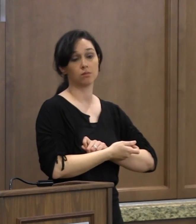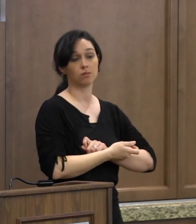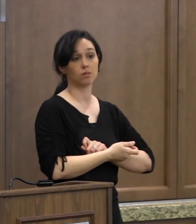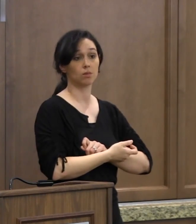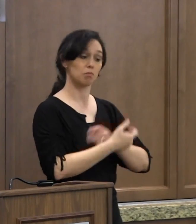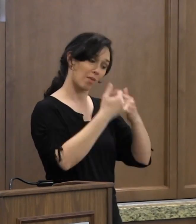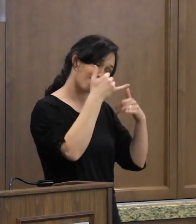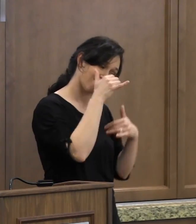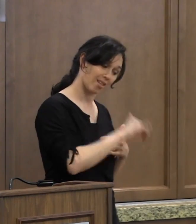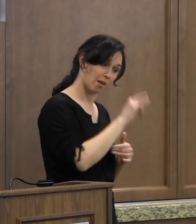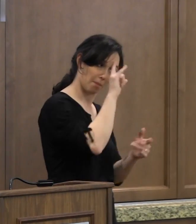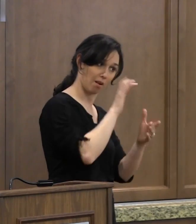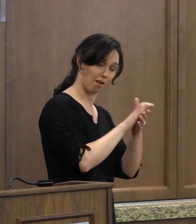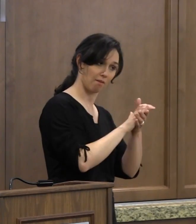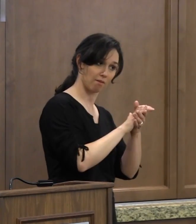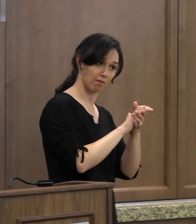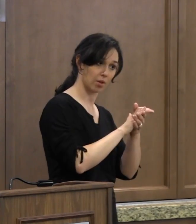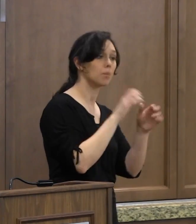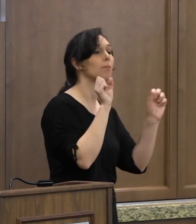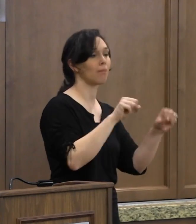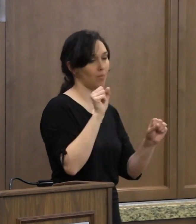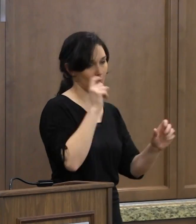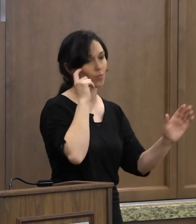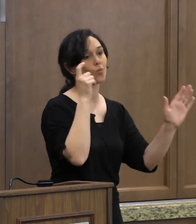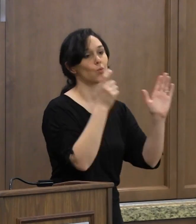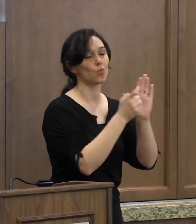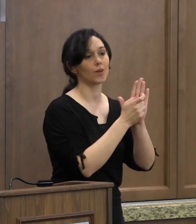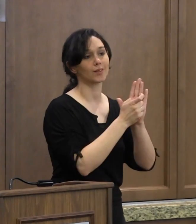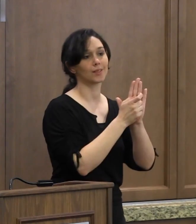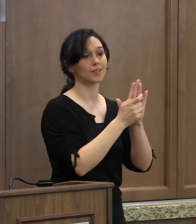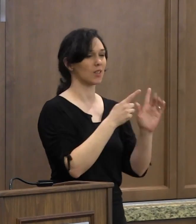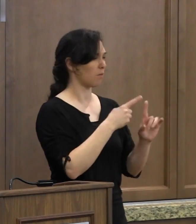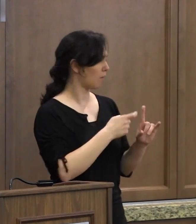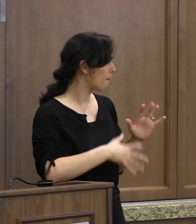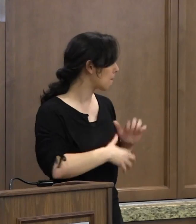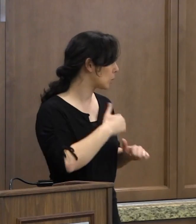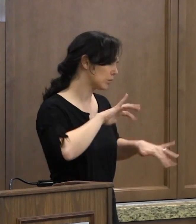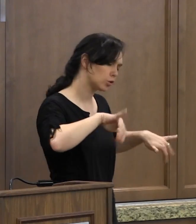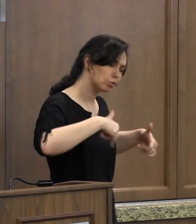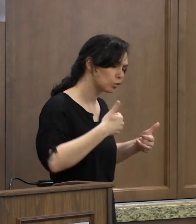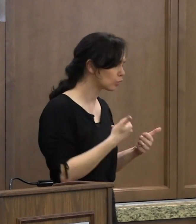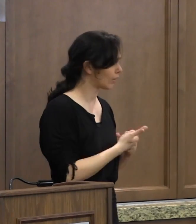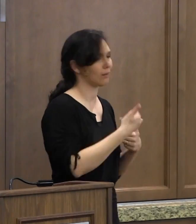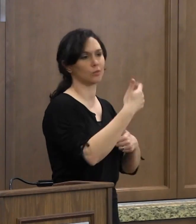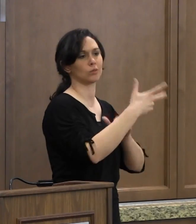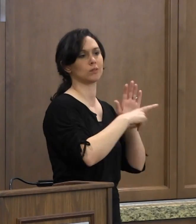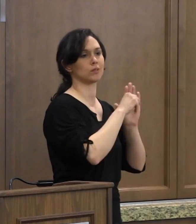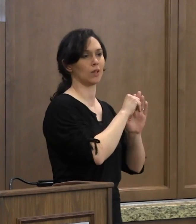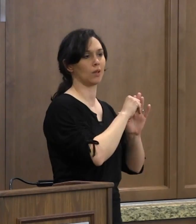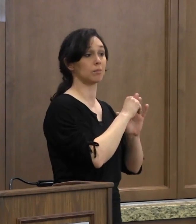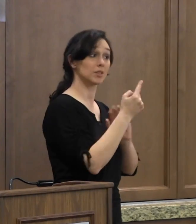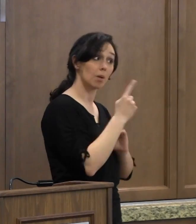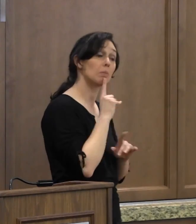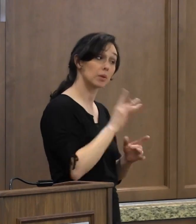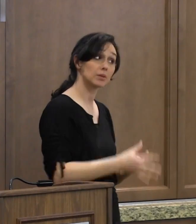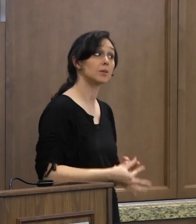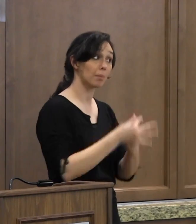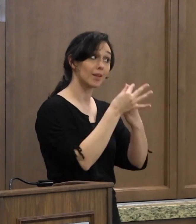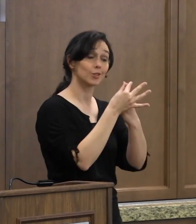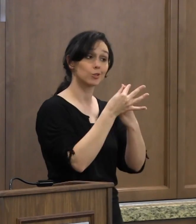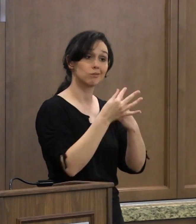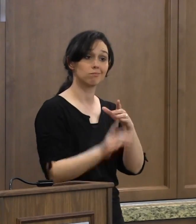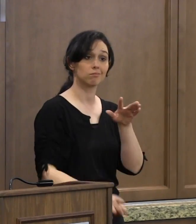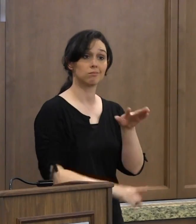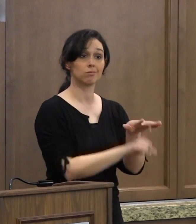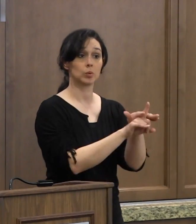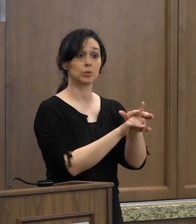From this belief, we have been able to witness that out of the most challenging of days, something truly special has